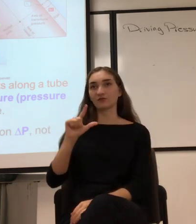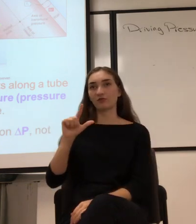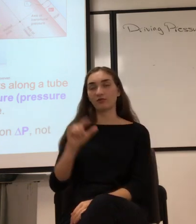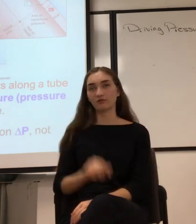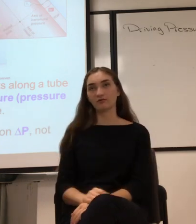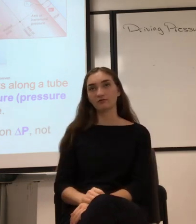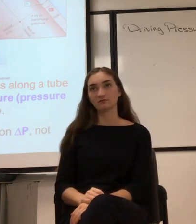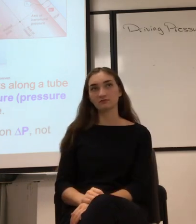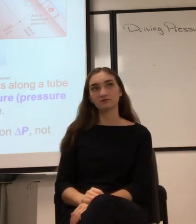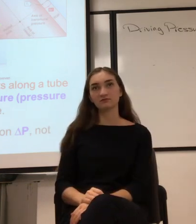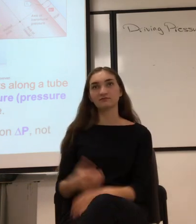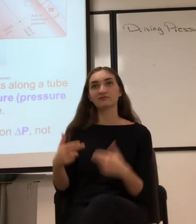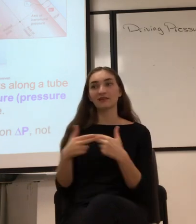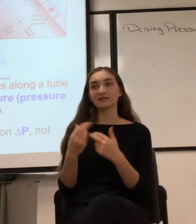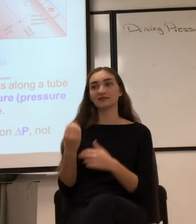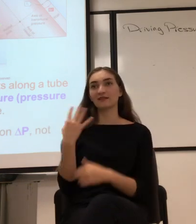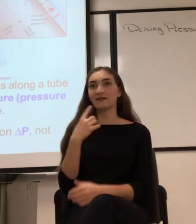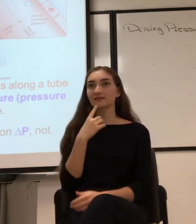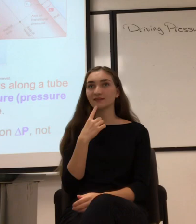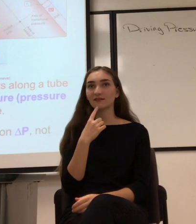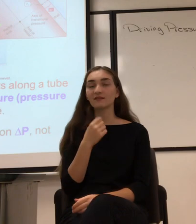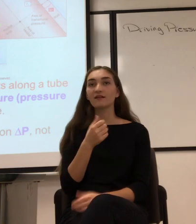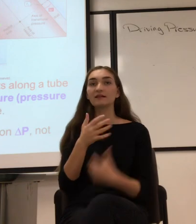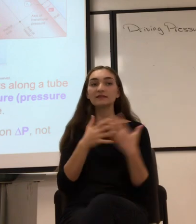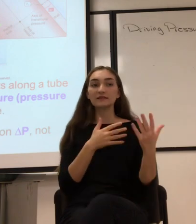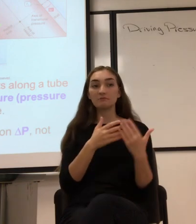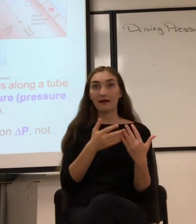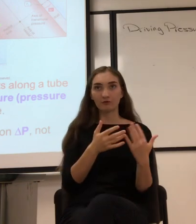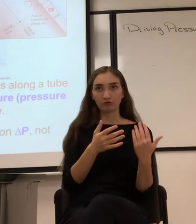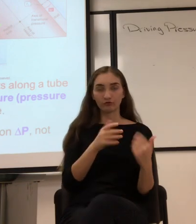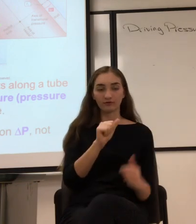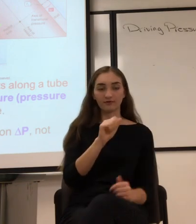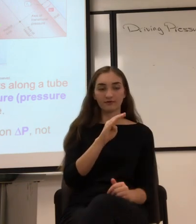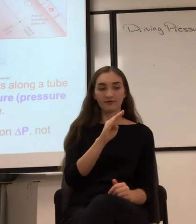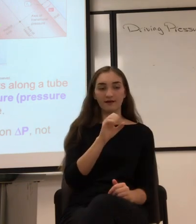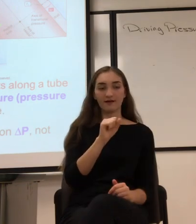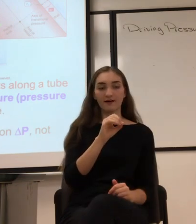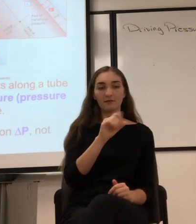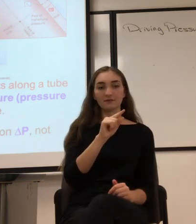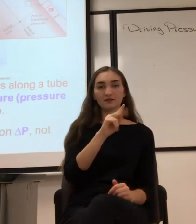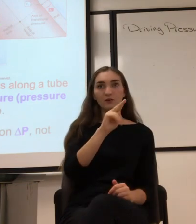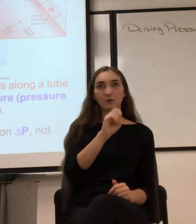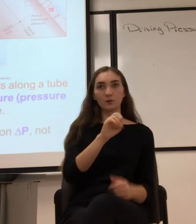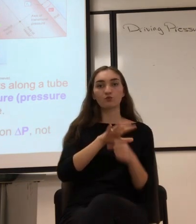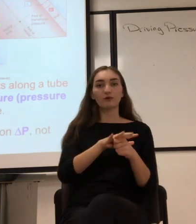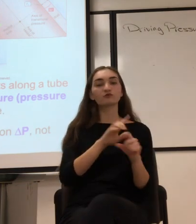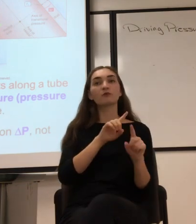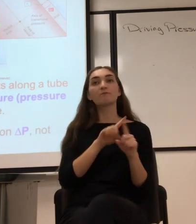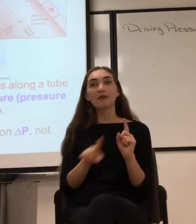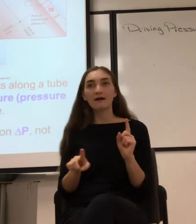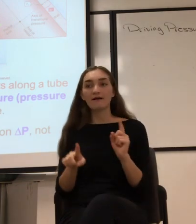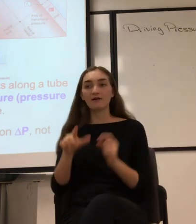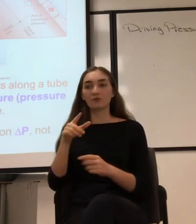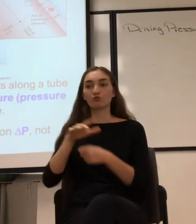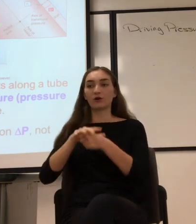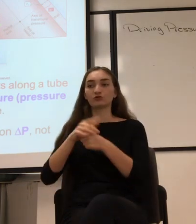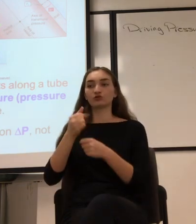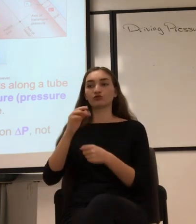What I say in the slide is what matters is not the absolute pressure, but the pressure gradient, the difference